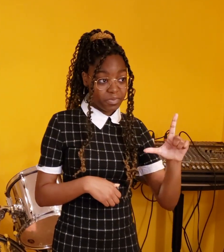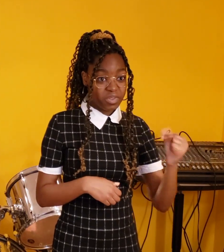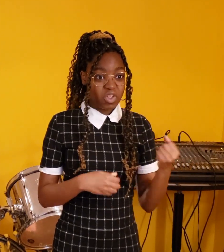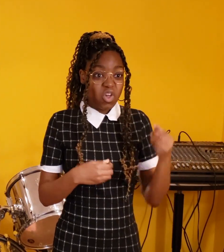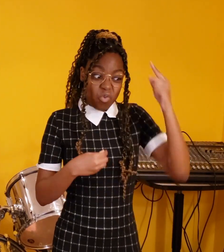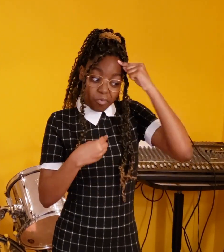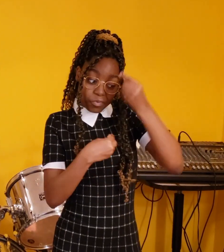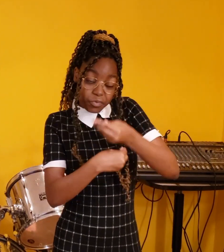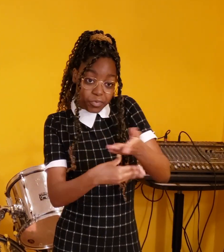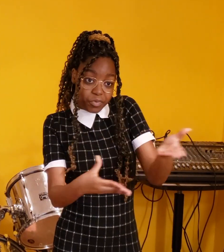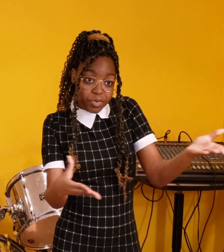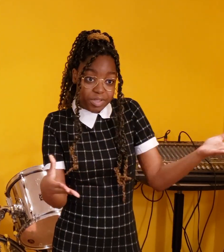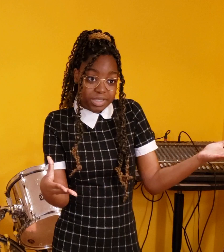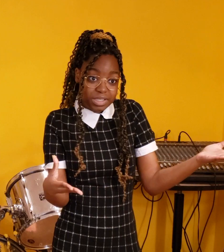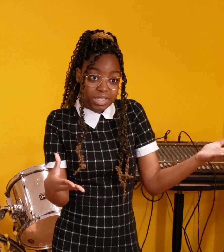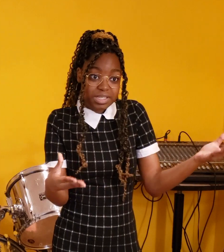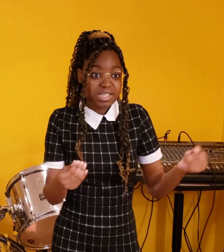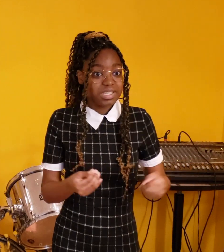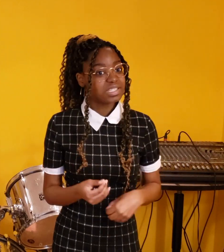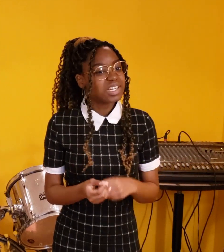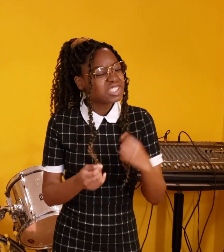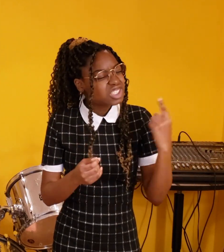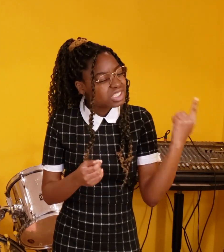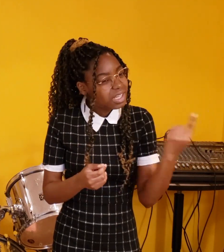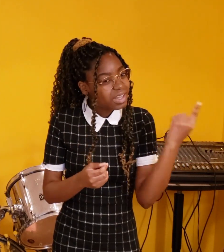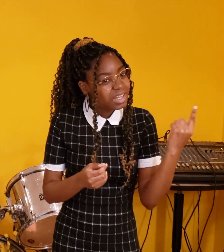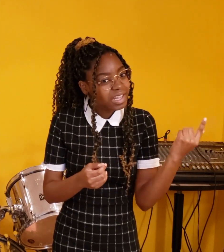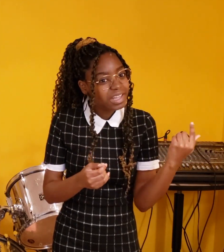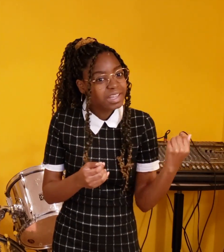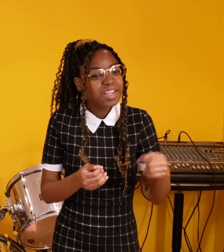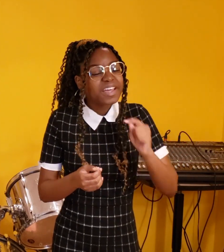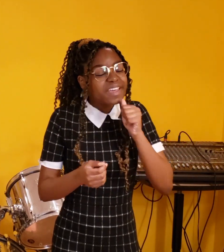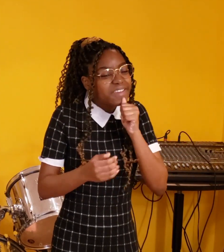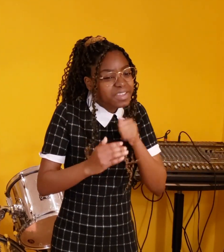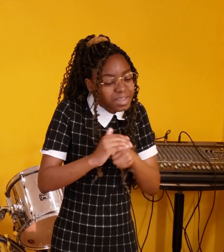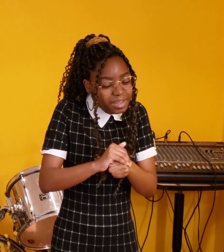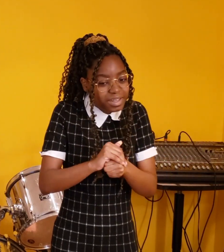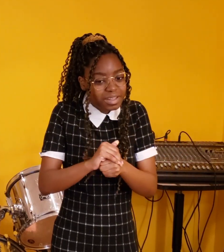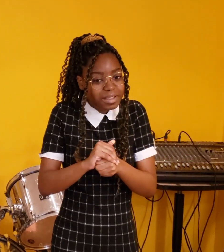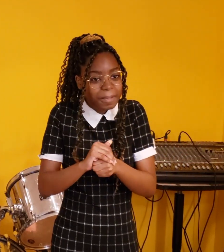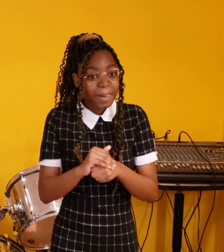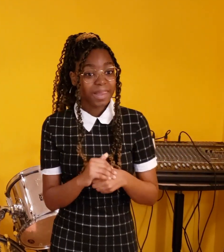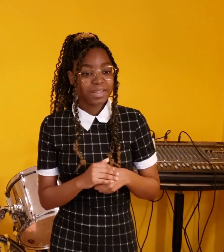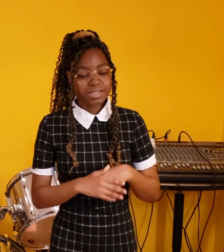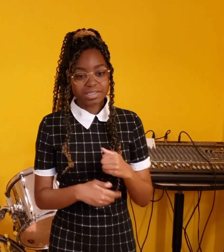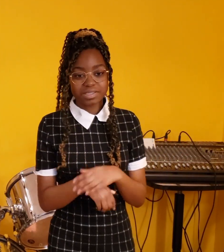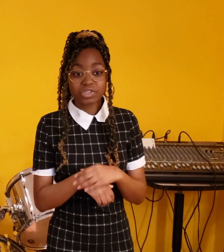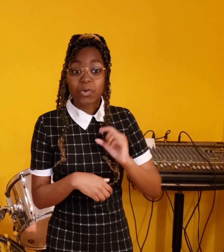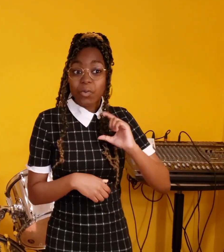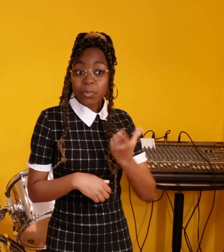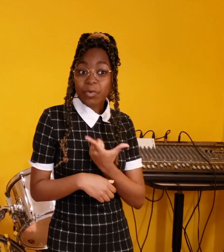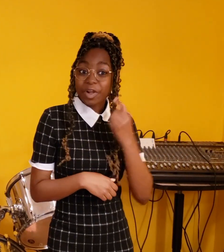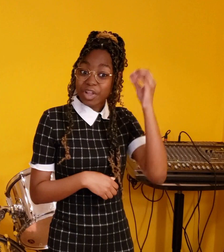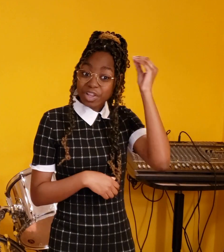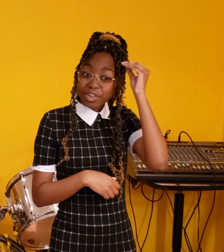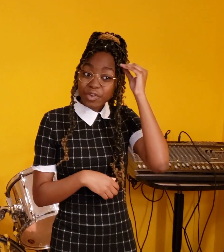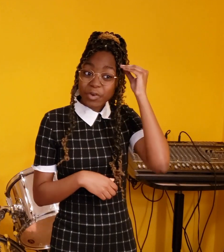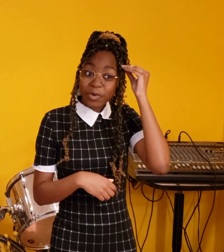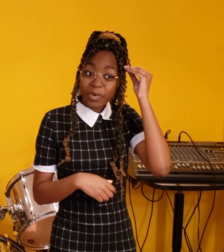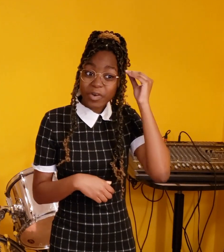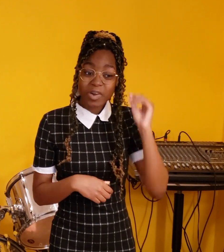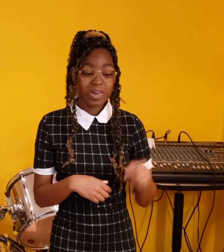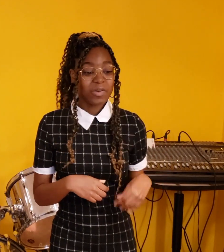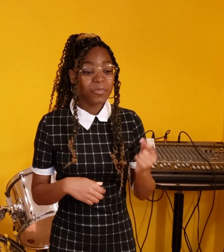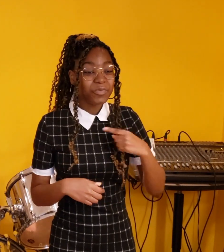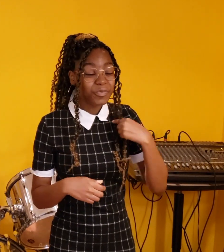before. The wisdom of God, we're imparting it to you. So we'll know. So you'll know what God had decreed before the ages for our